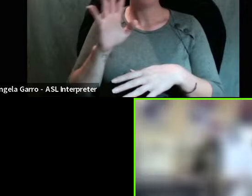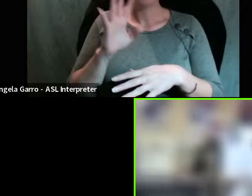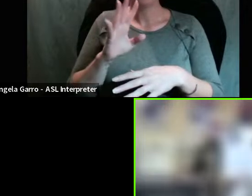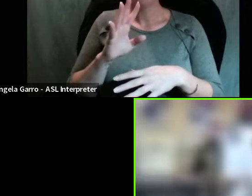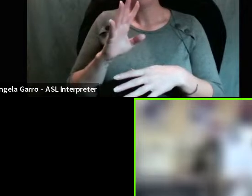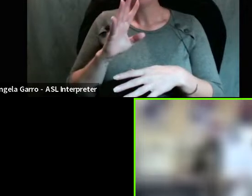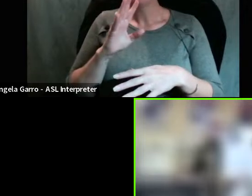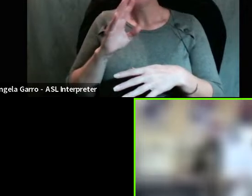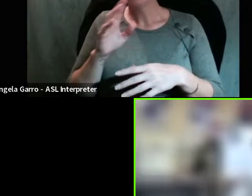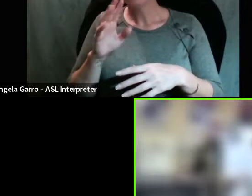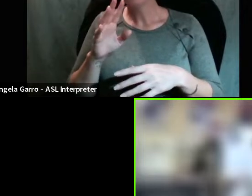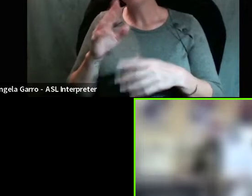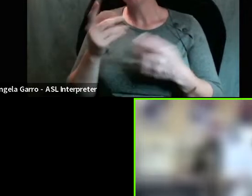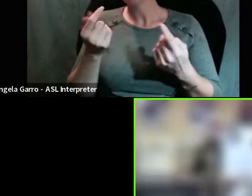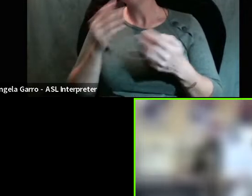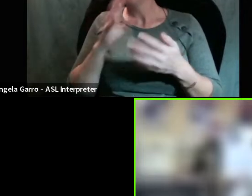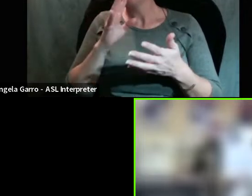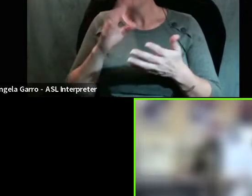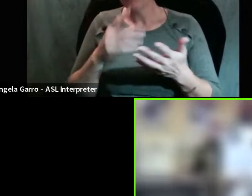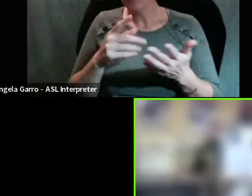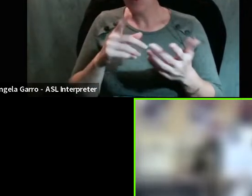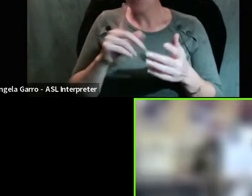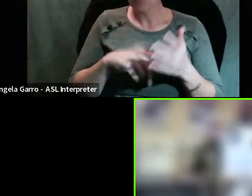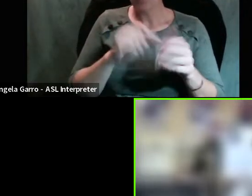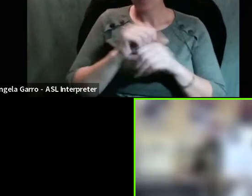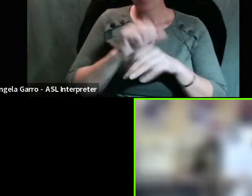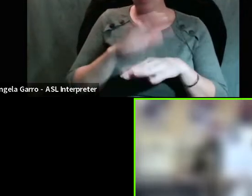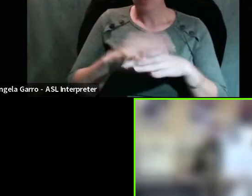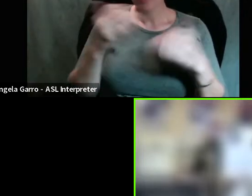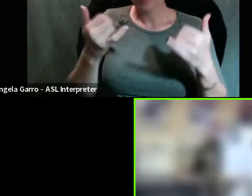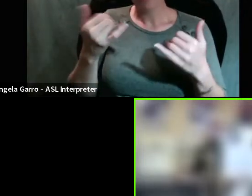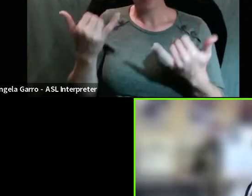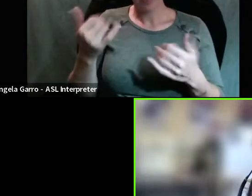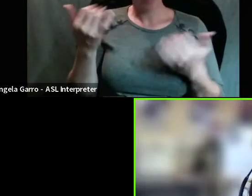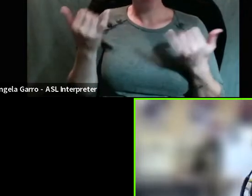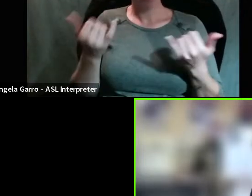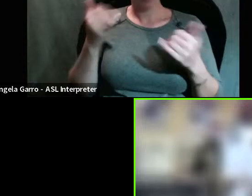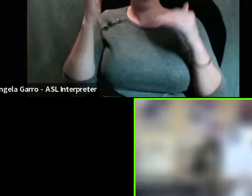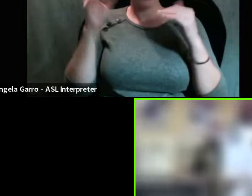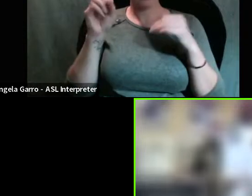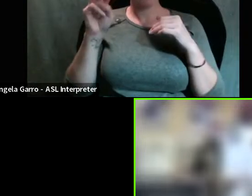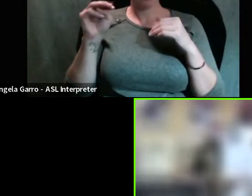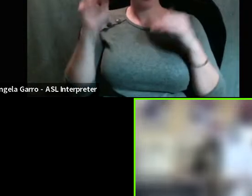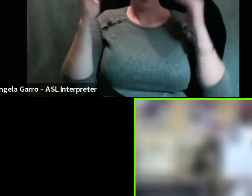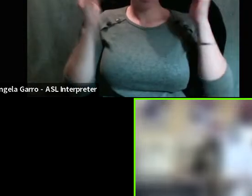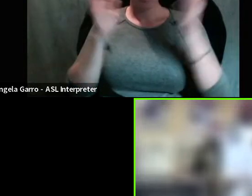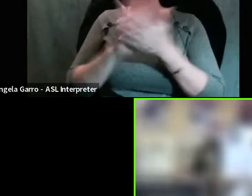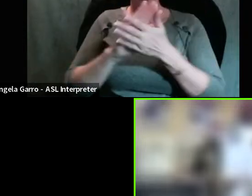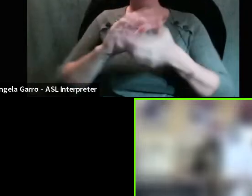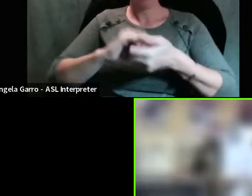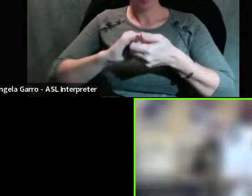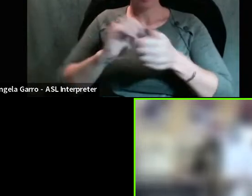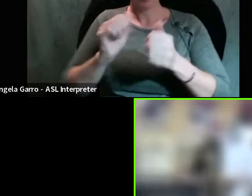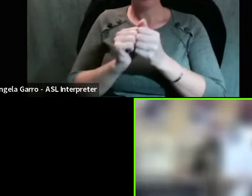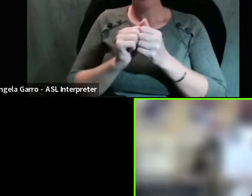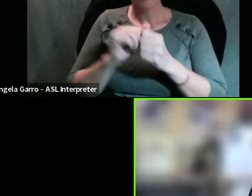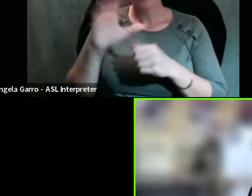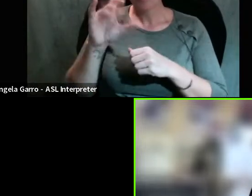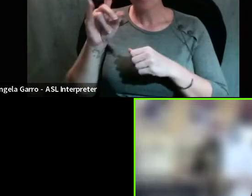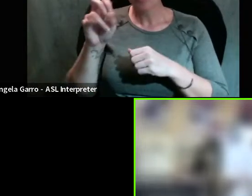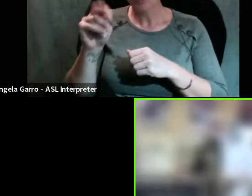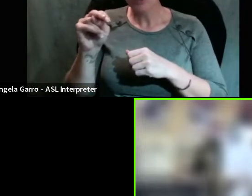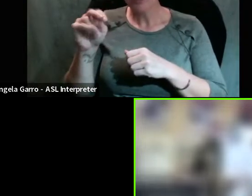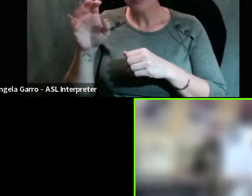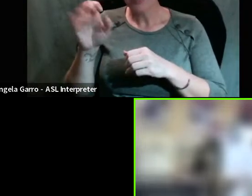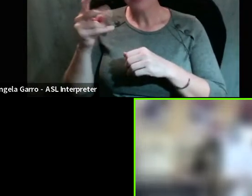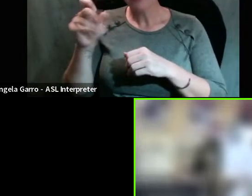we're working on here. So right now, currently, San Mateo Adult School Career Education Partnership with our consortium Excel for San Mateo